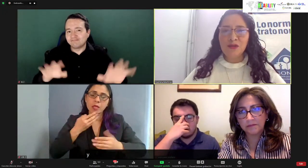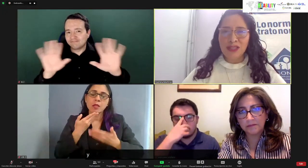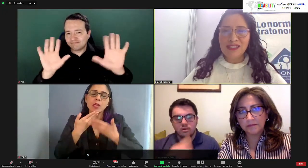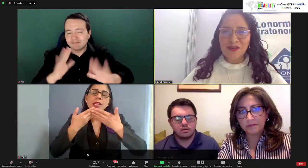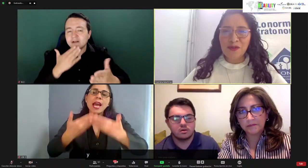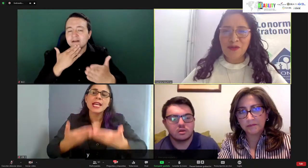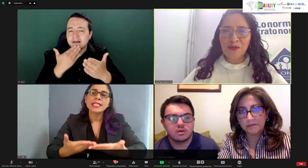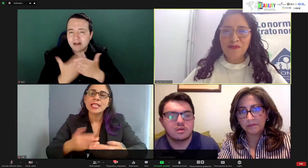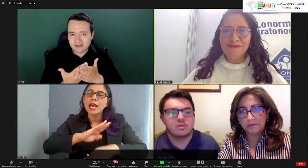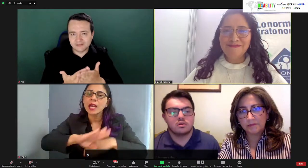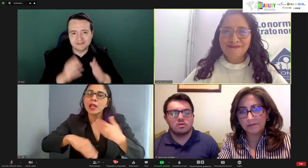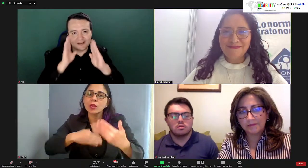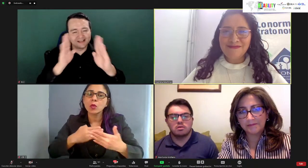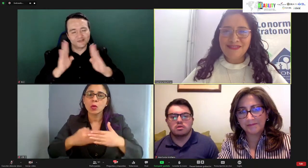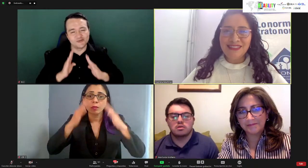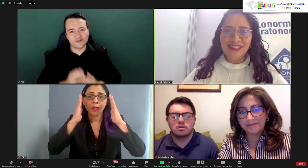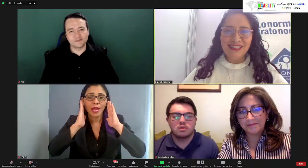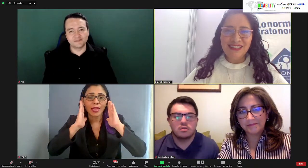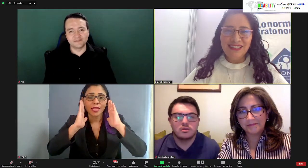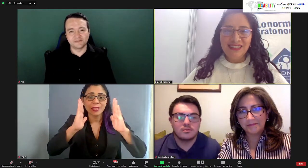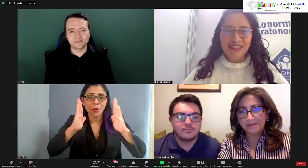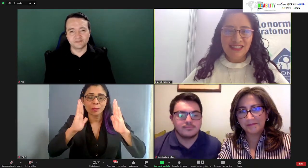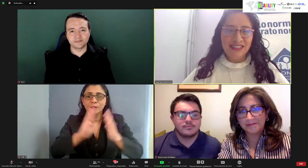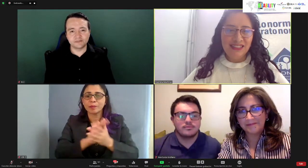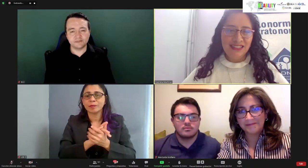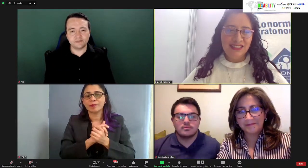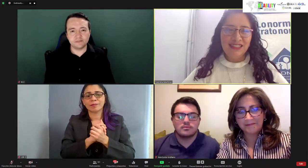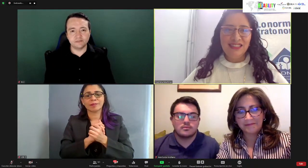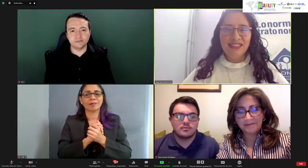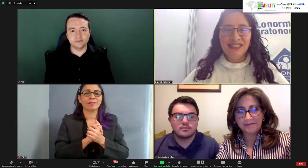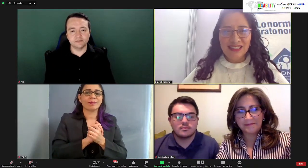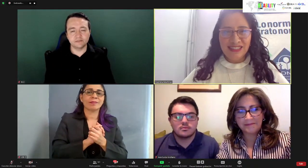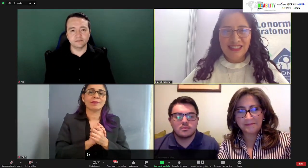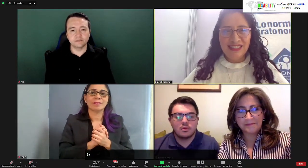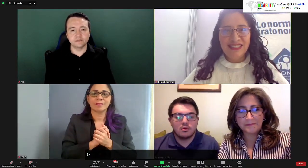goodbye and i would like to thank you for being here